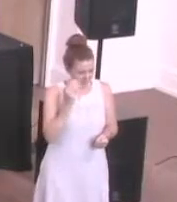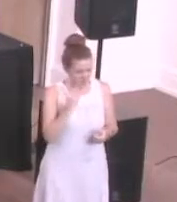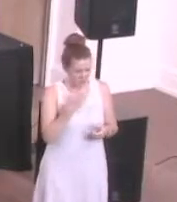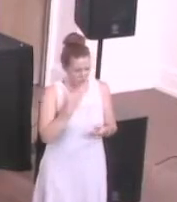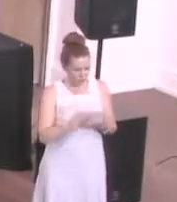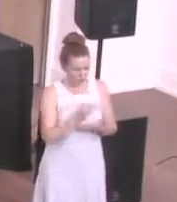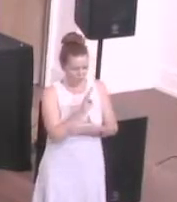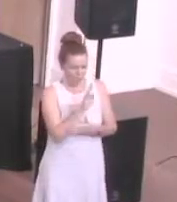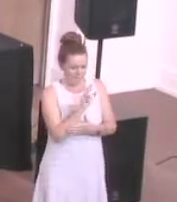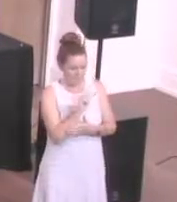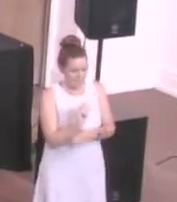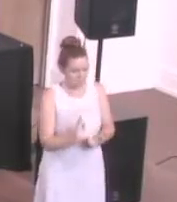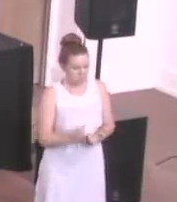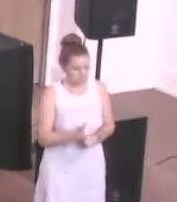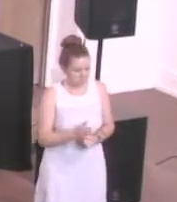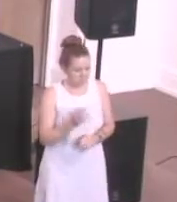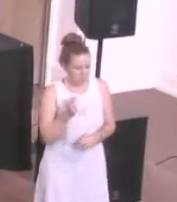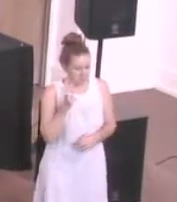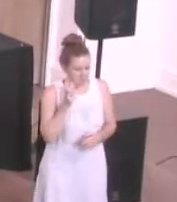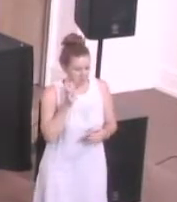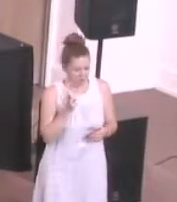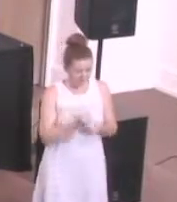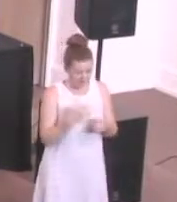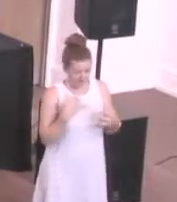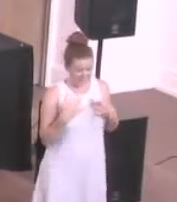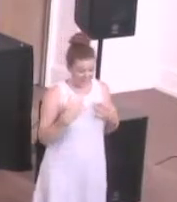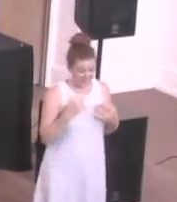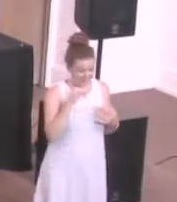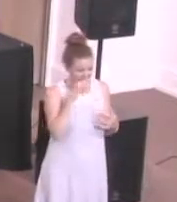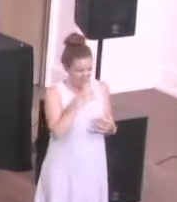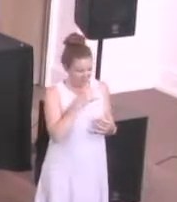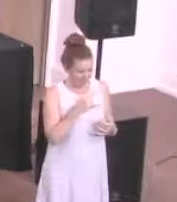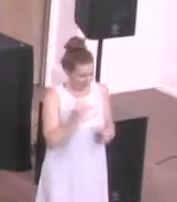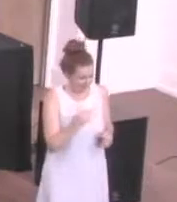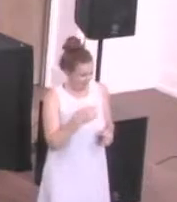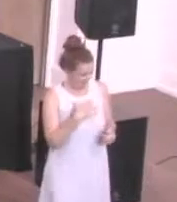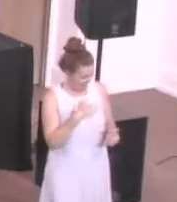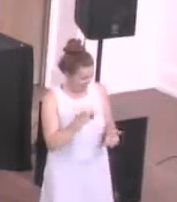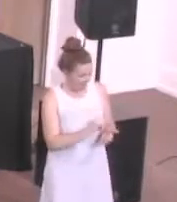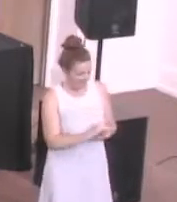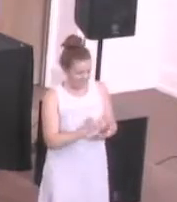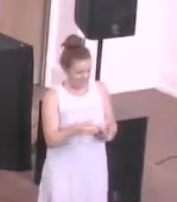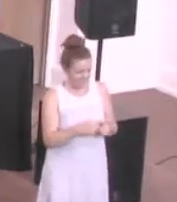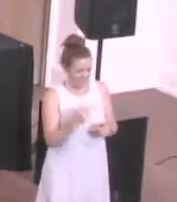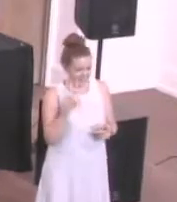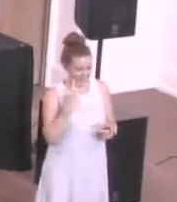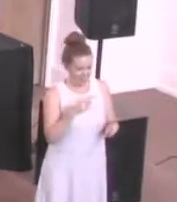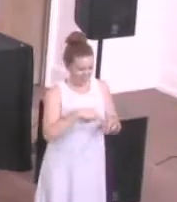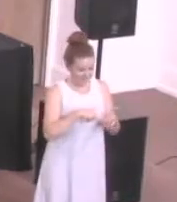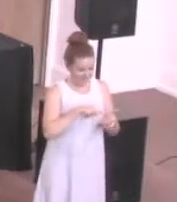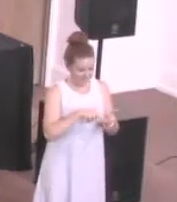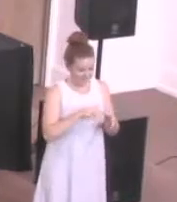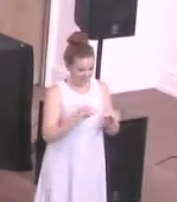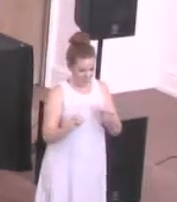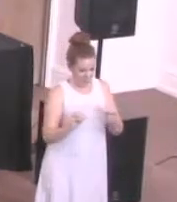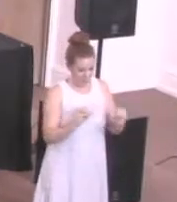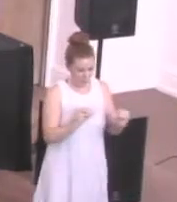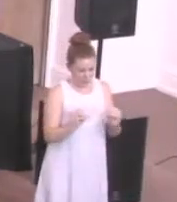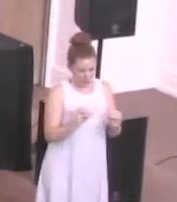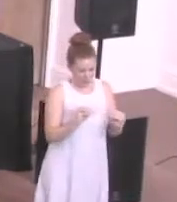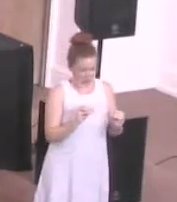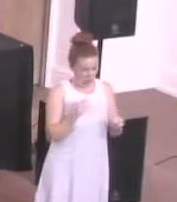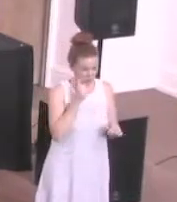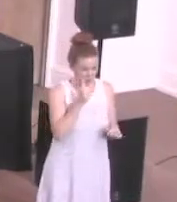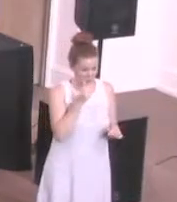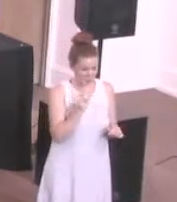up and get the kids looking. So I played it for my kids and they're like, hey, I like this. And then they saw there's dance moves. And you know my girls, they're